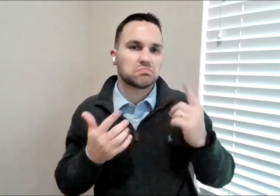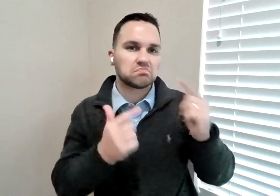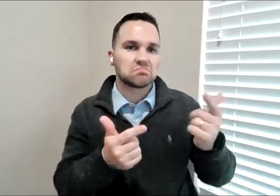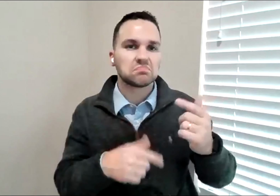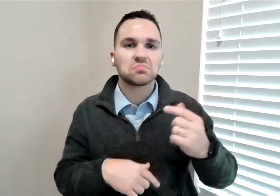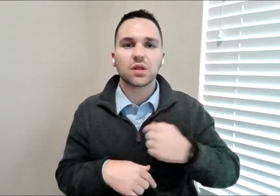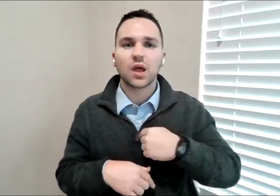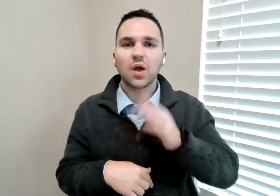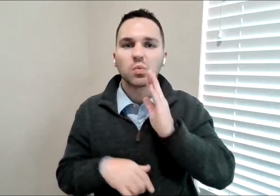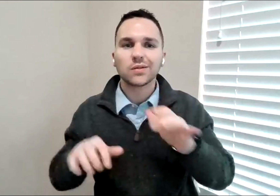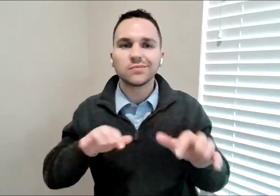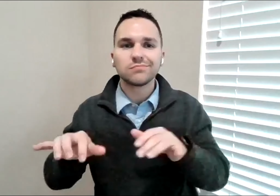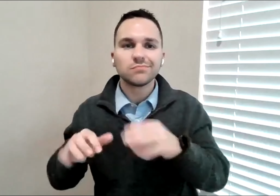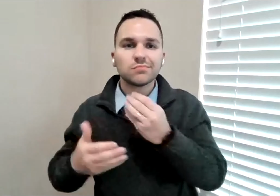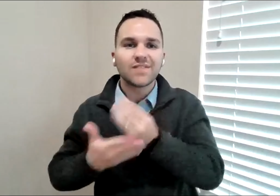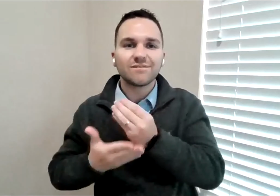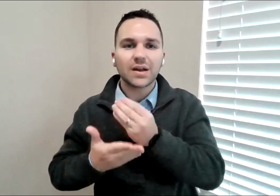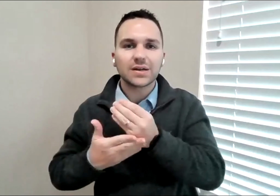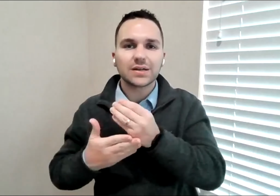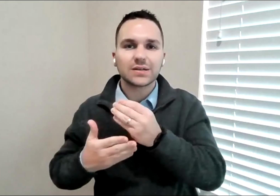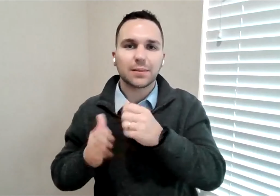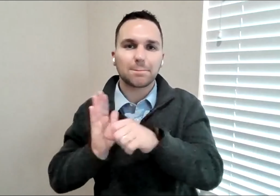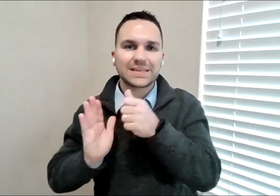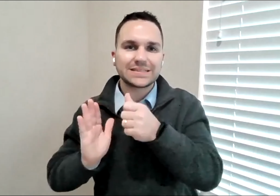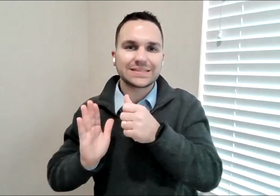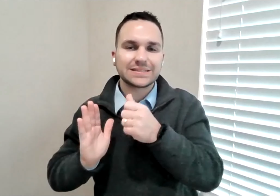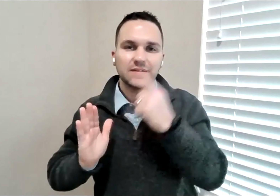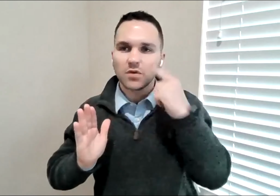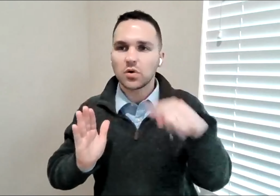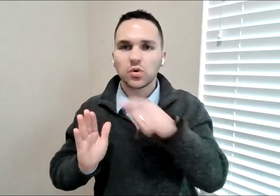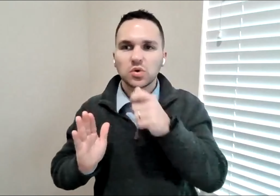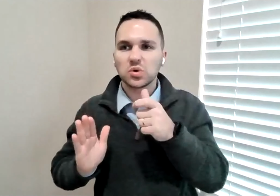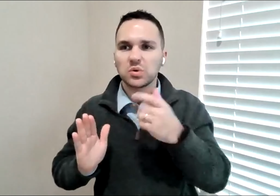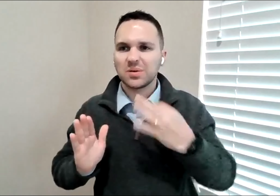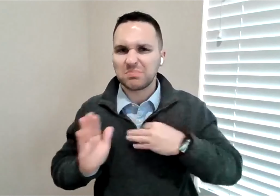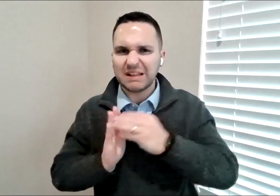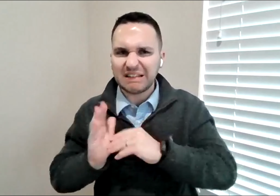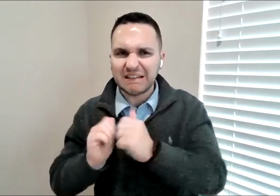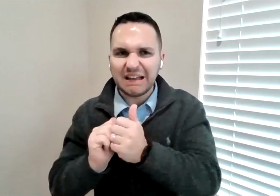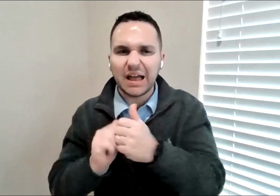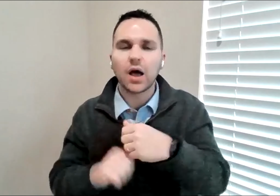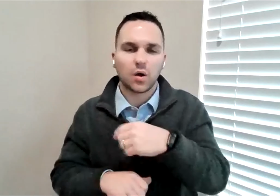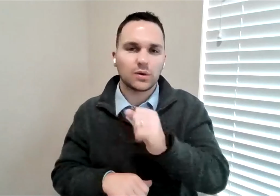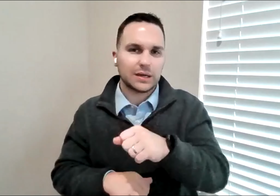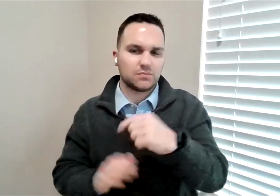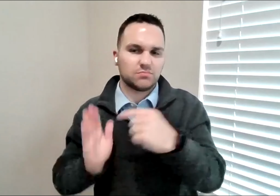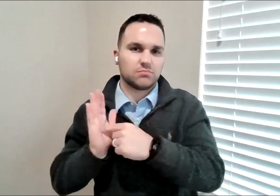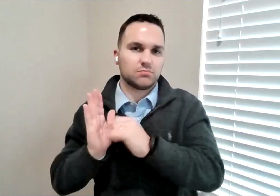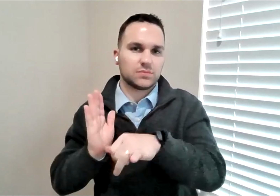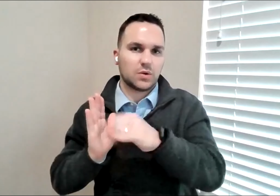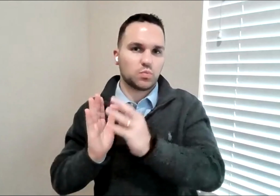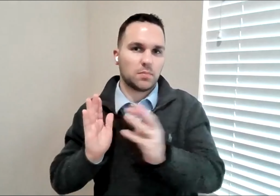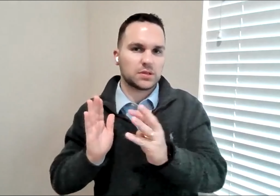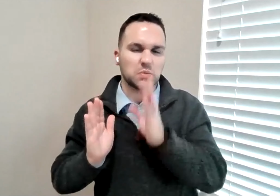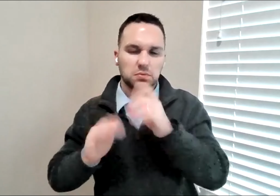paste in the funding page so that folks who don't know how to apply for the remaining funds can do so. So over to you, Stephen.